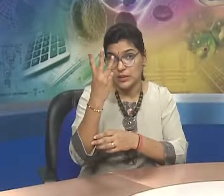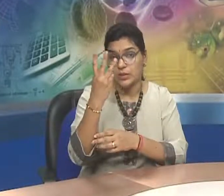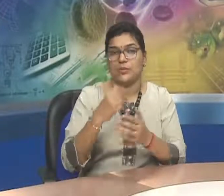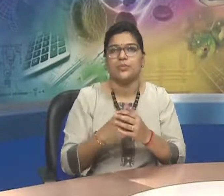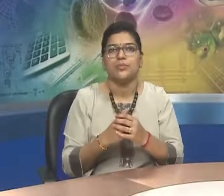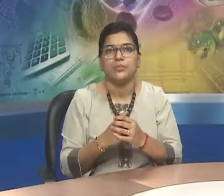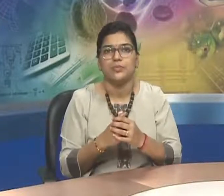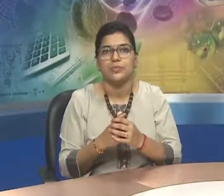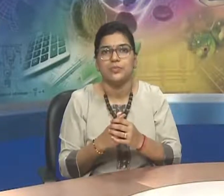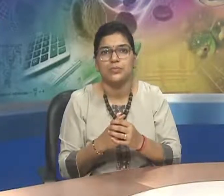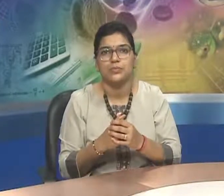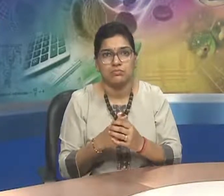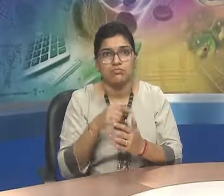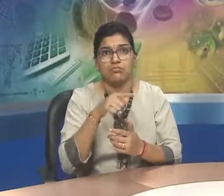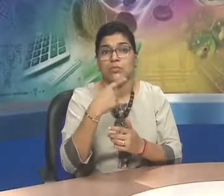This is question number 3.